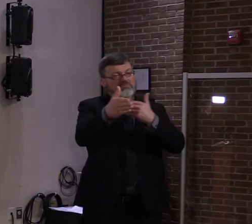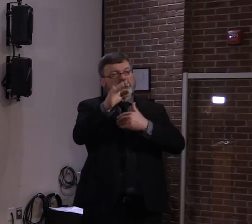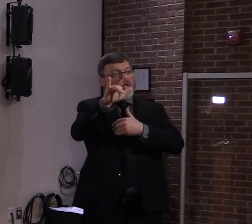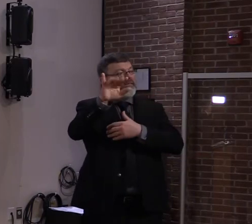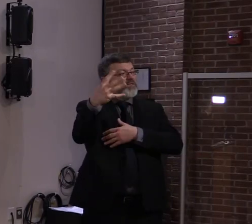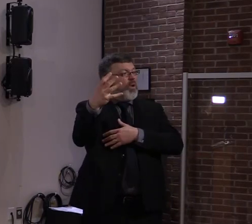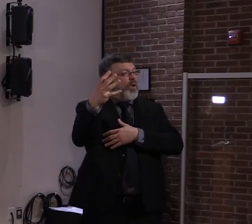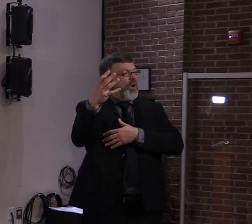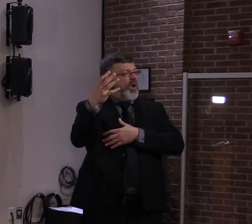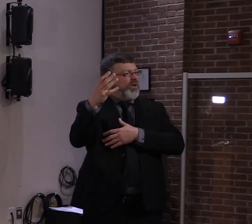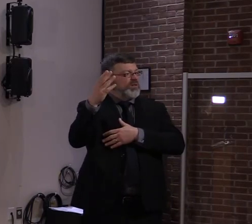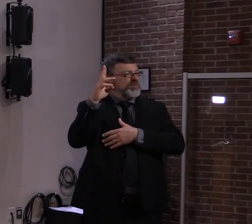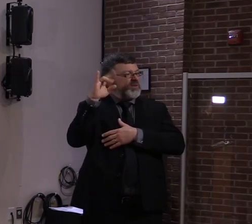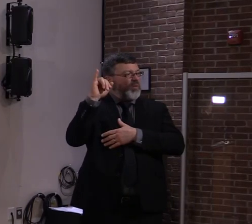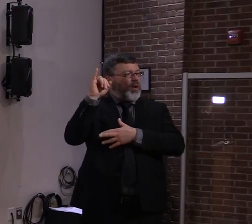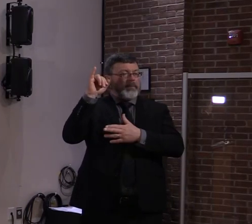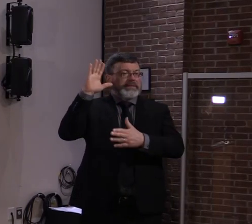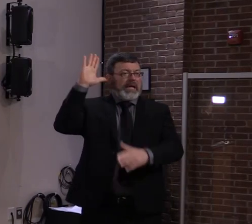employment.